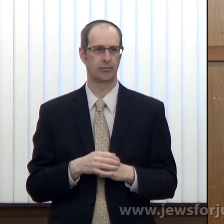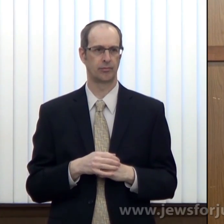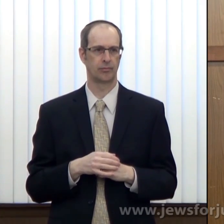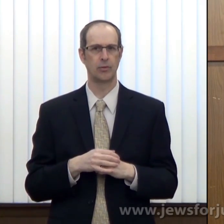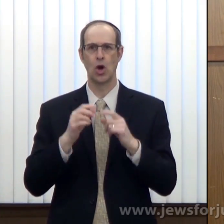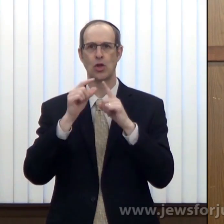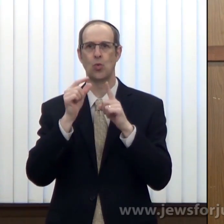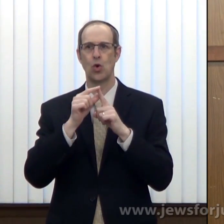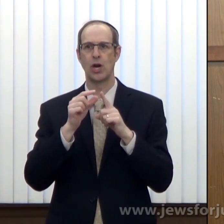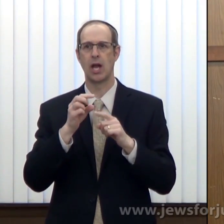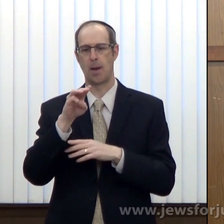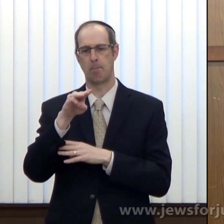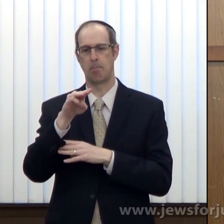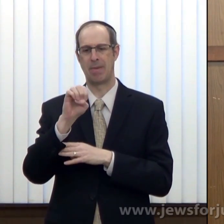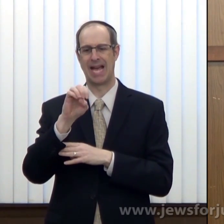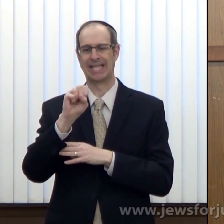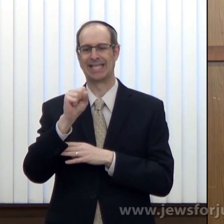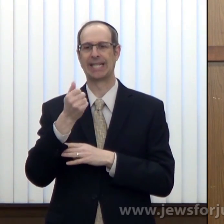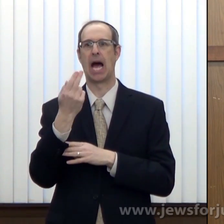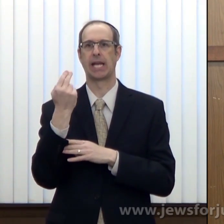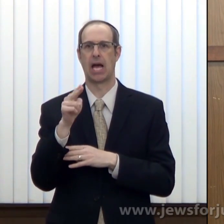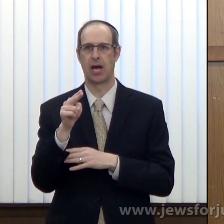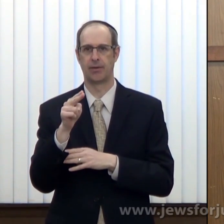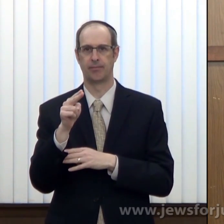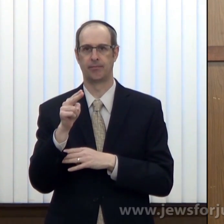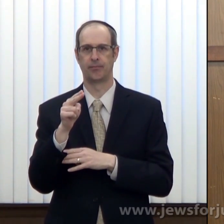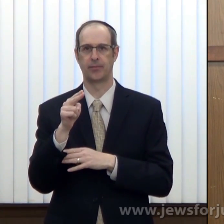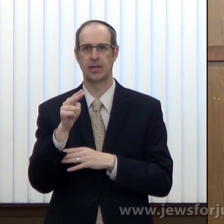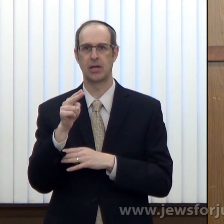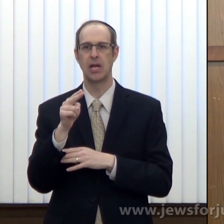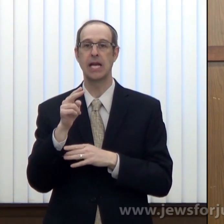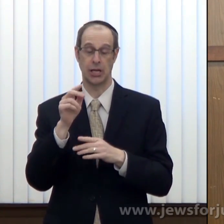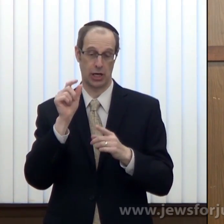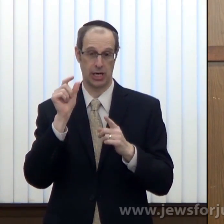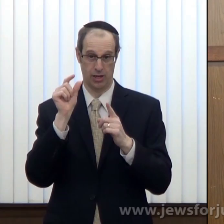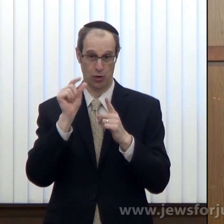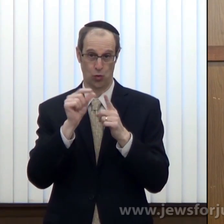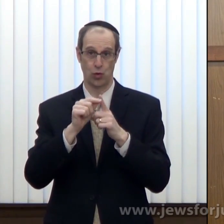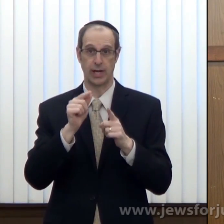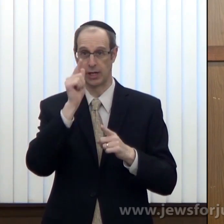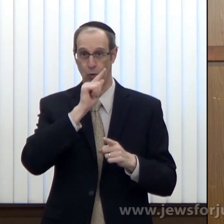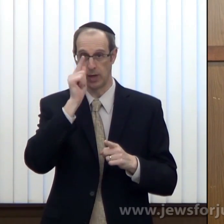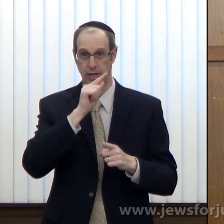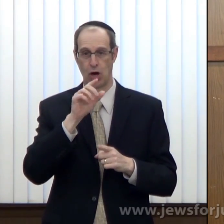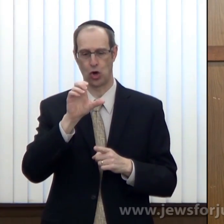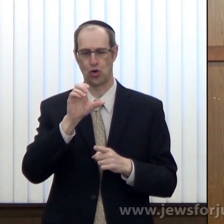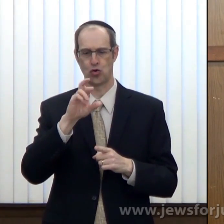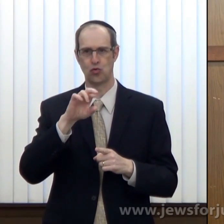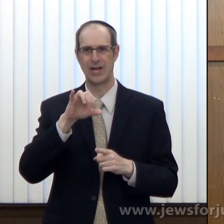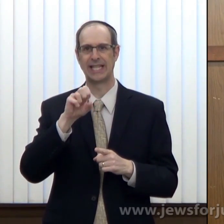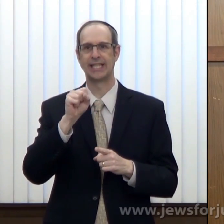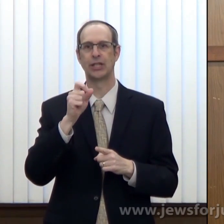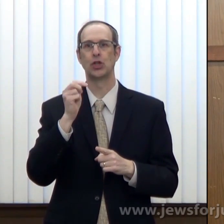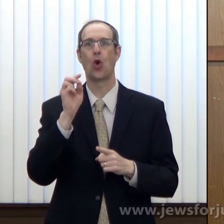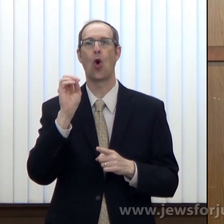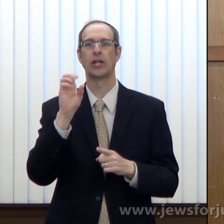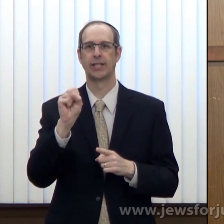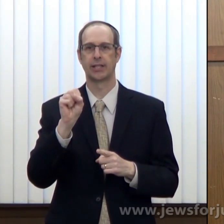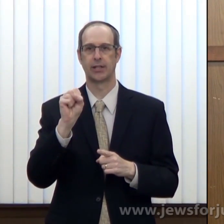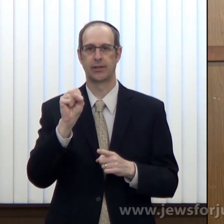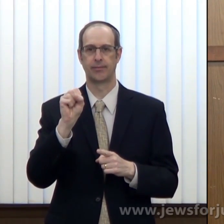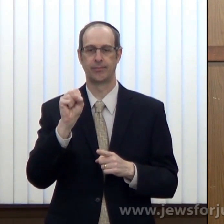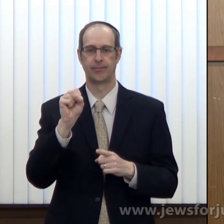The word Messiah in Greek is Christos.